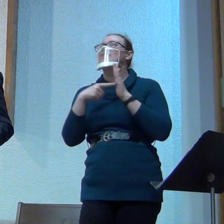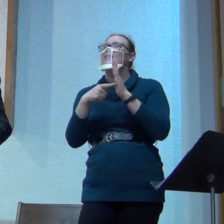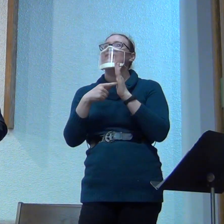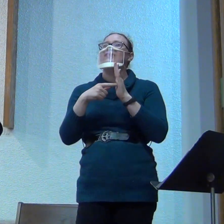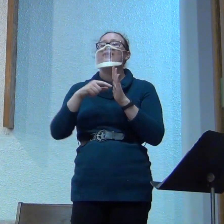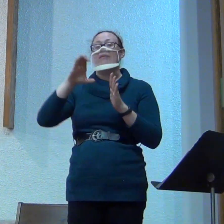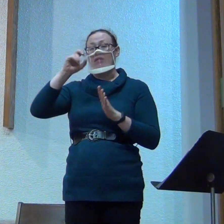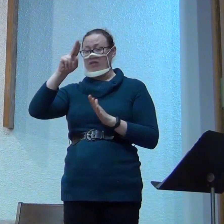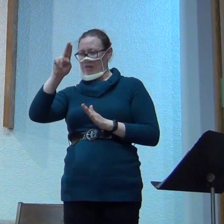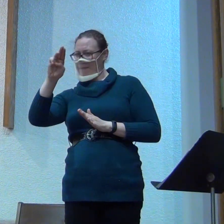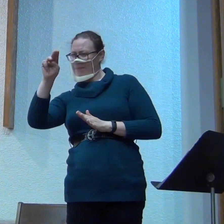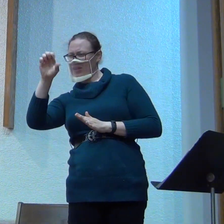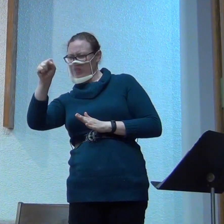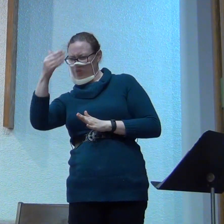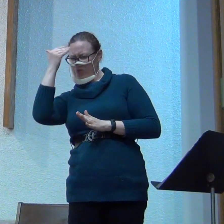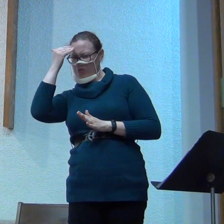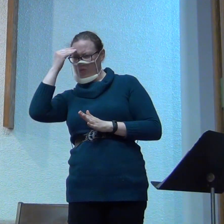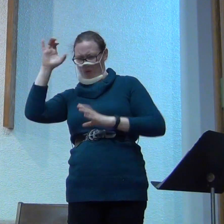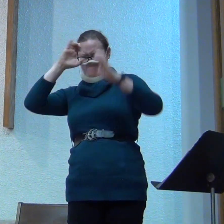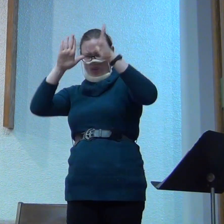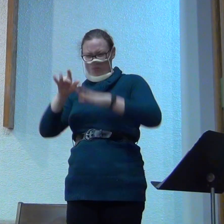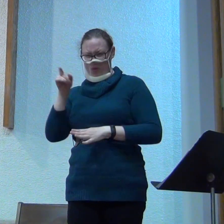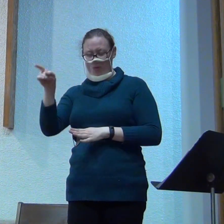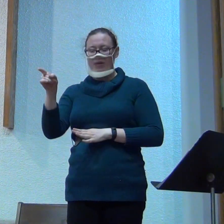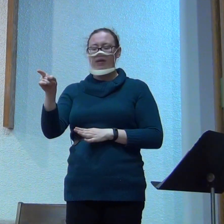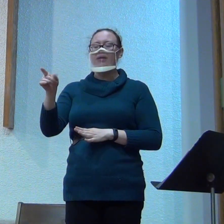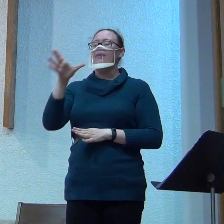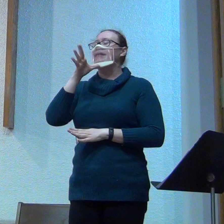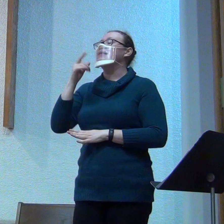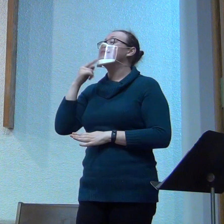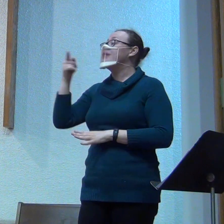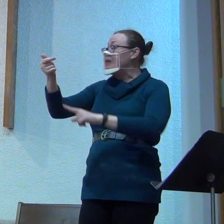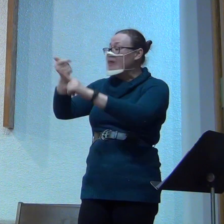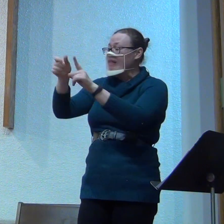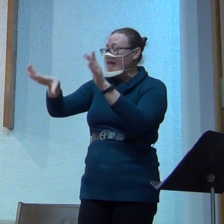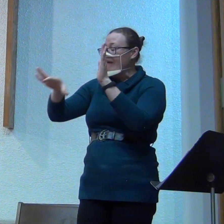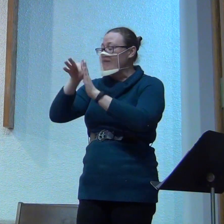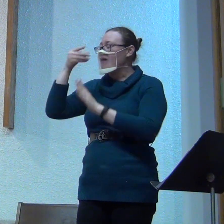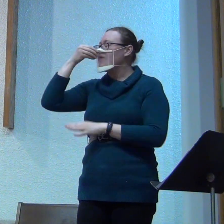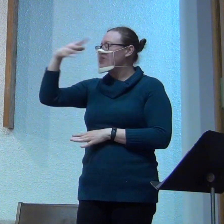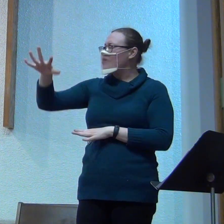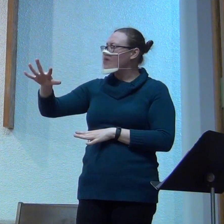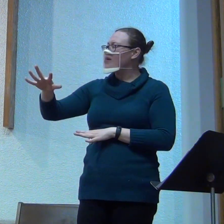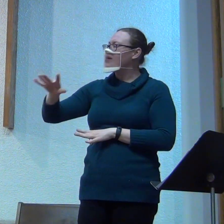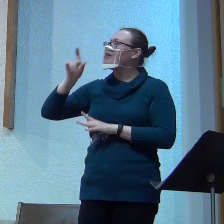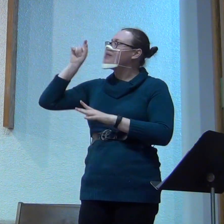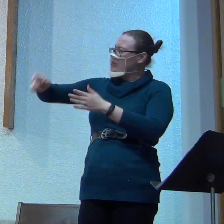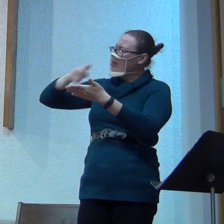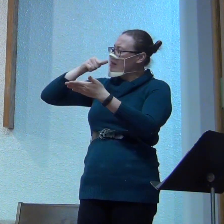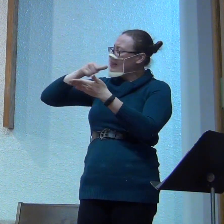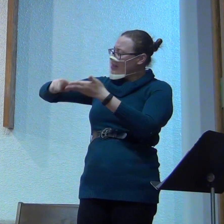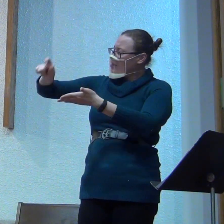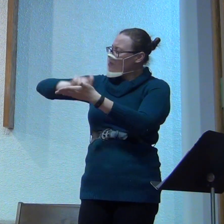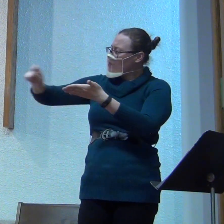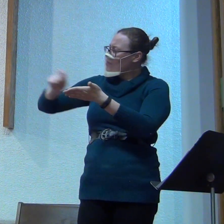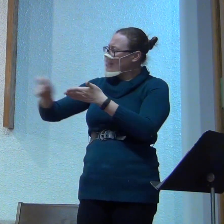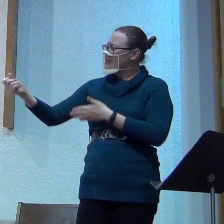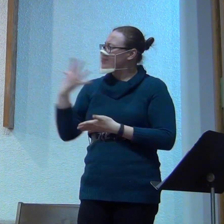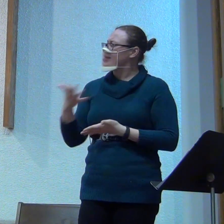Or Columbus's mother, "I don't care what you've discovered, you still could have written."